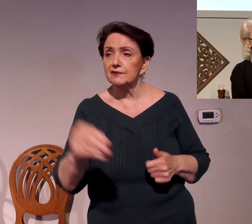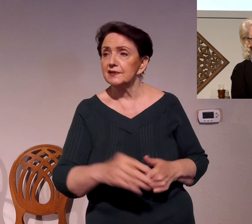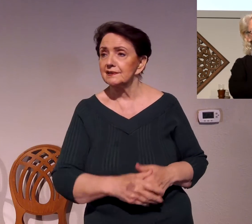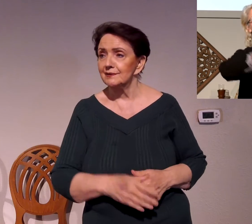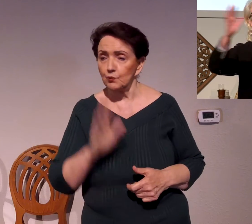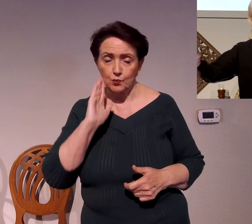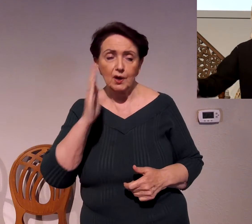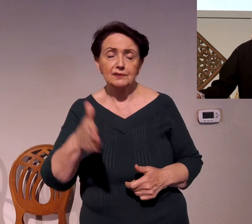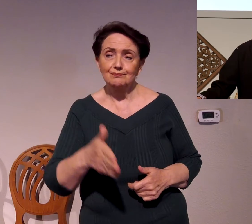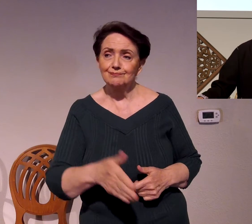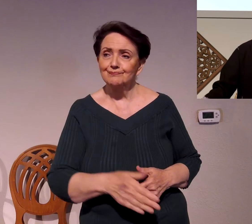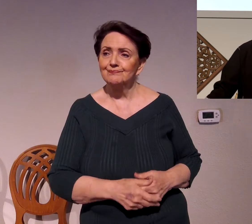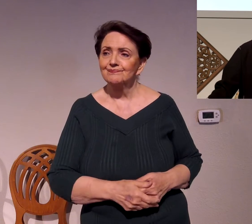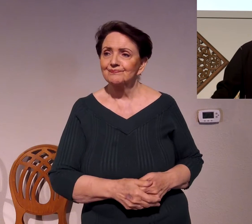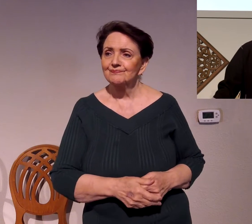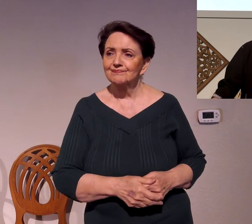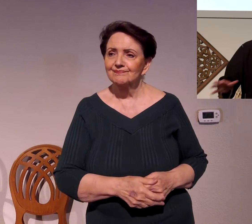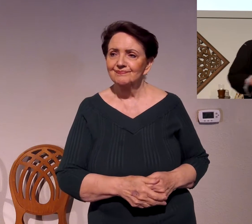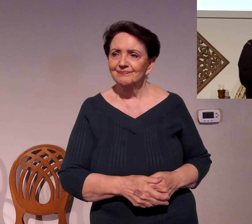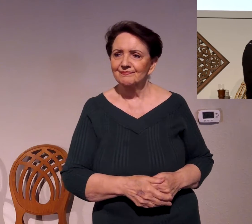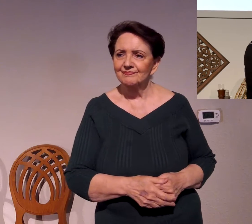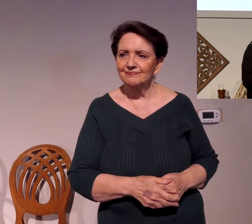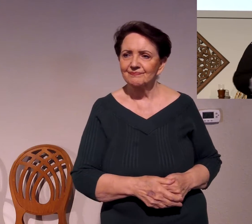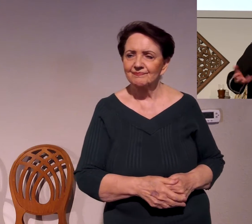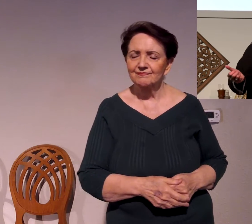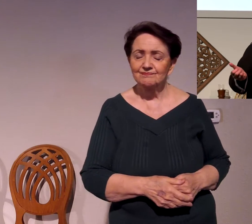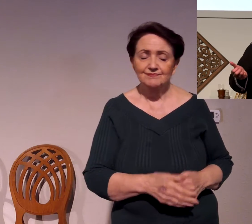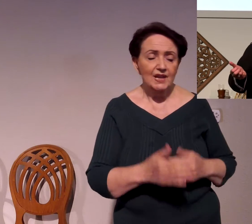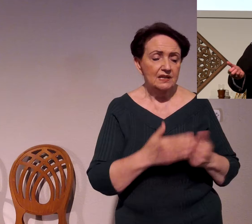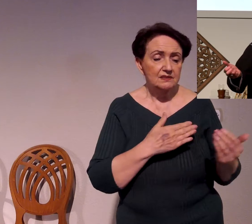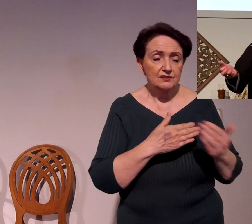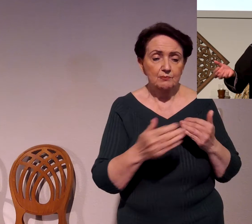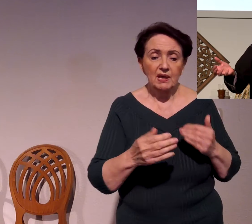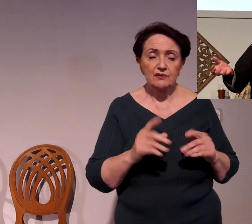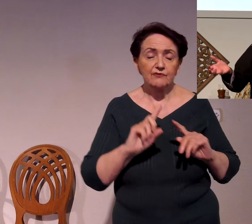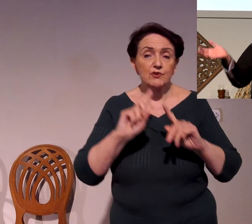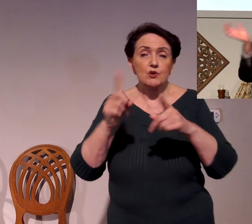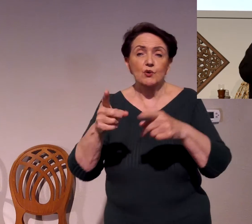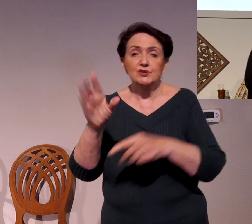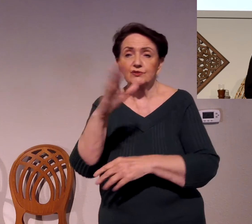in living, right? Even if you go out into the forest and you